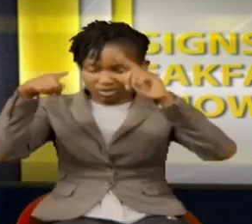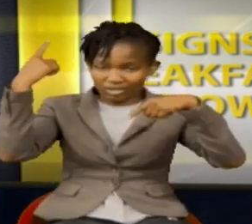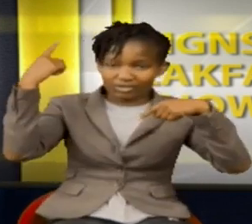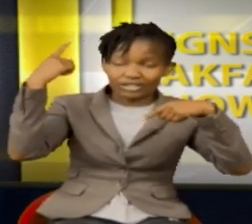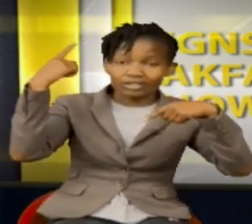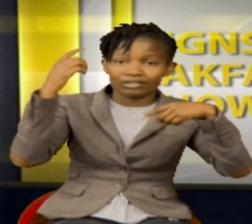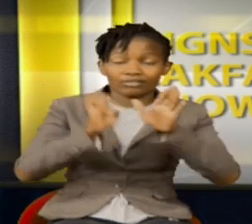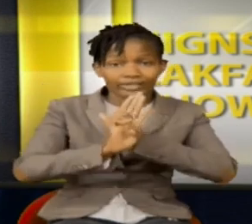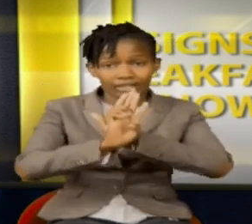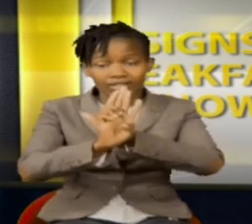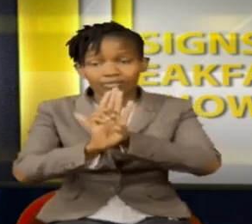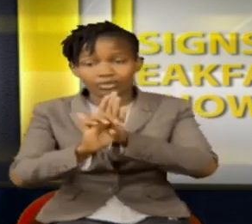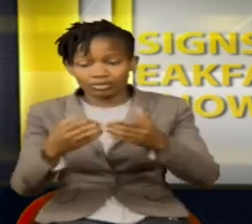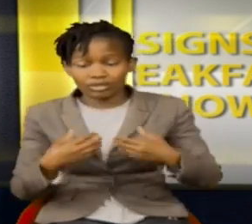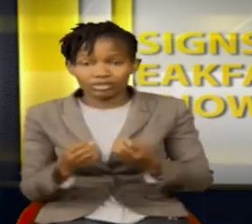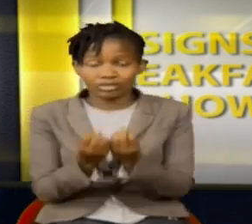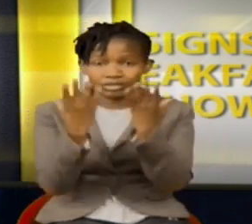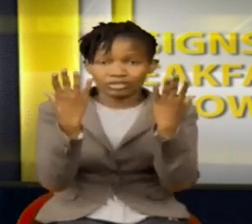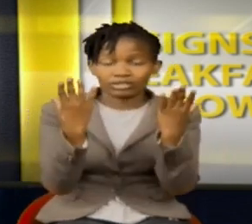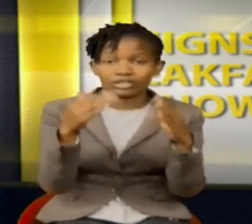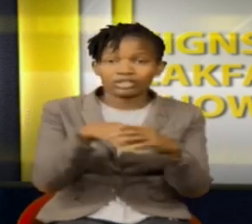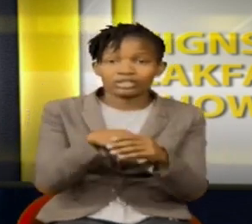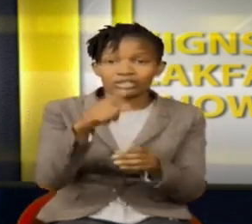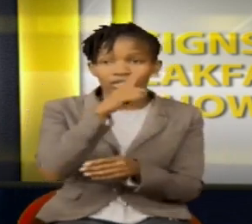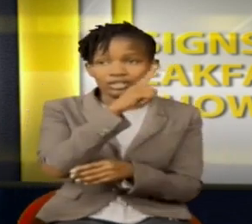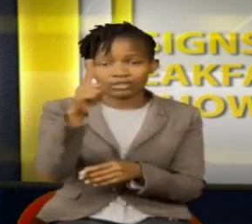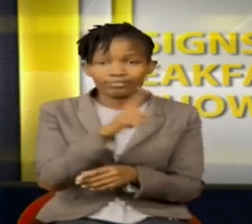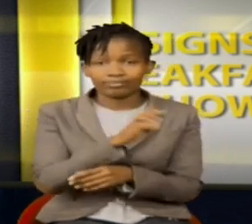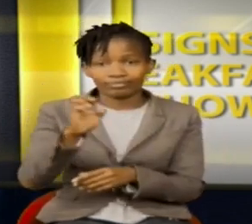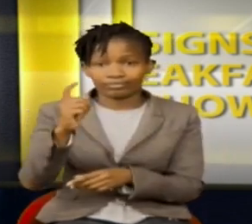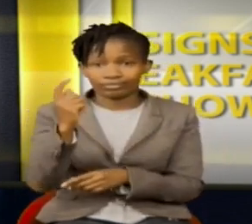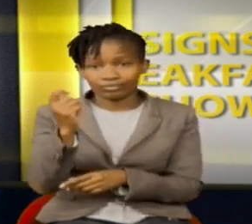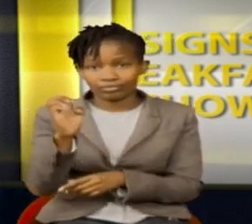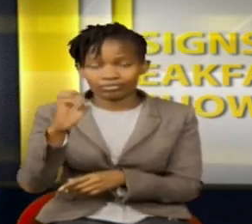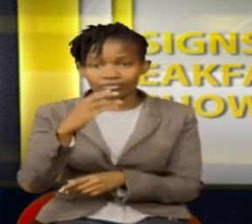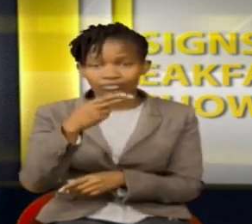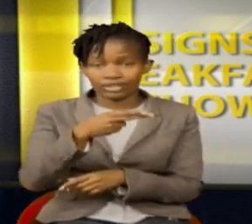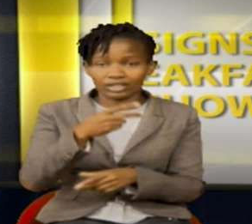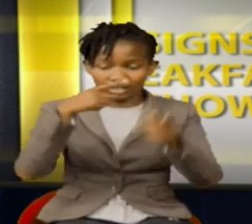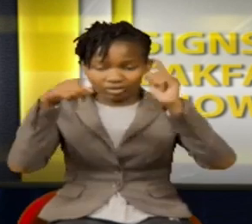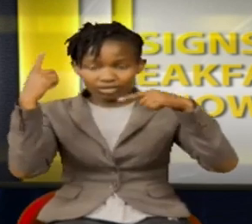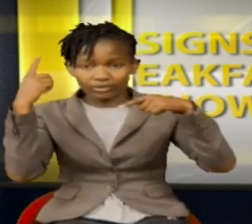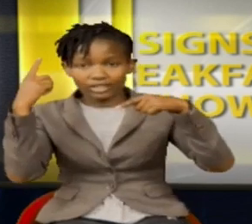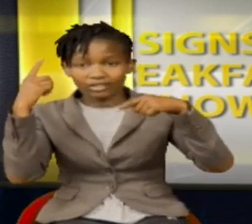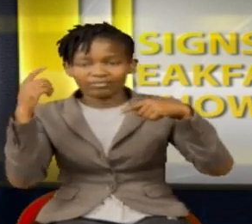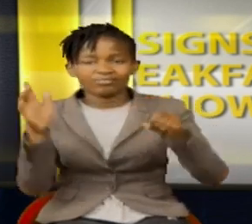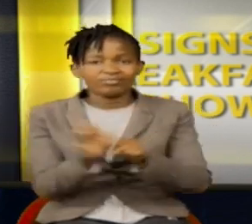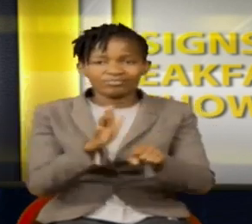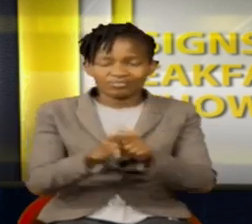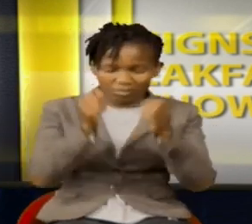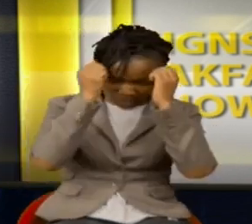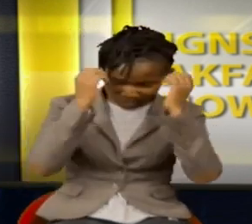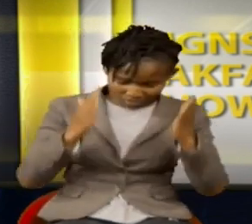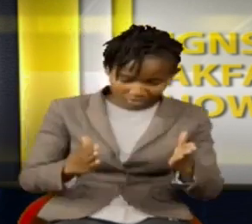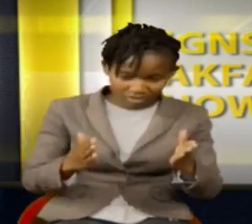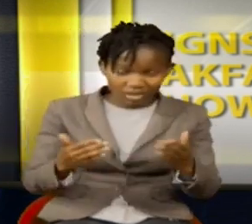example, we did an event with Oriflame at ZTech Uni. Very amazing. 1,000 students in attendance, fired up. We're doing another